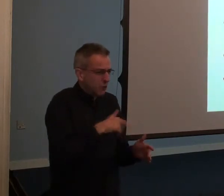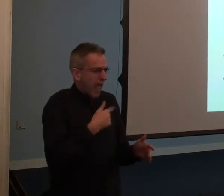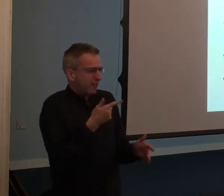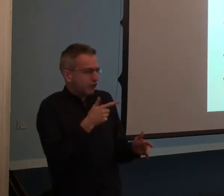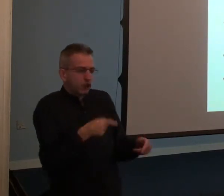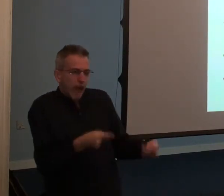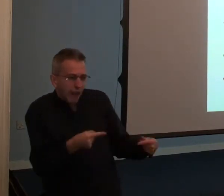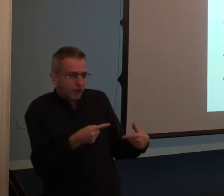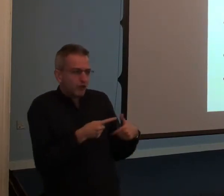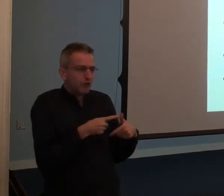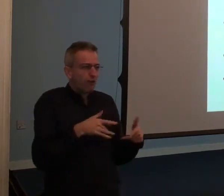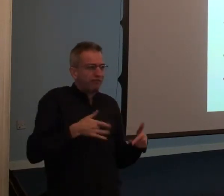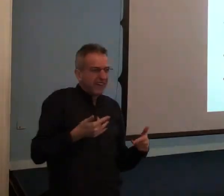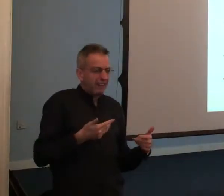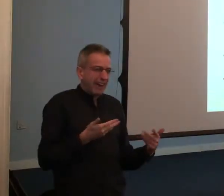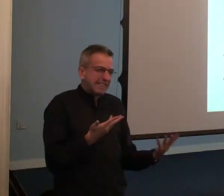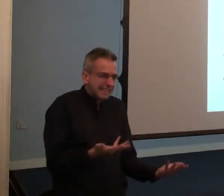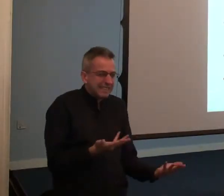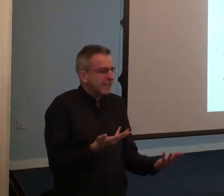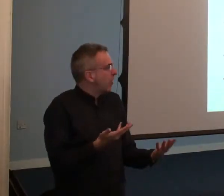and there's many that you'll be thinking of. There was a lot of challenges,